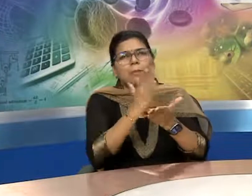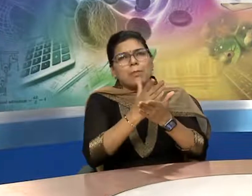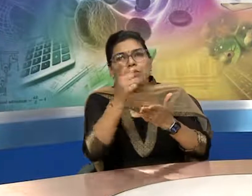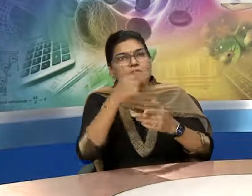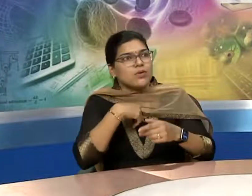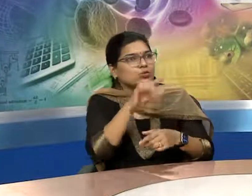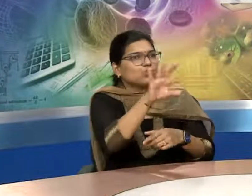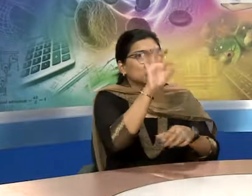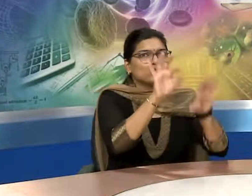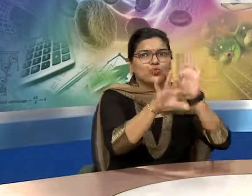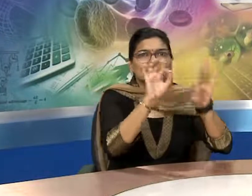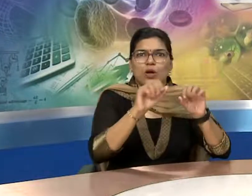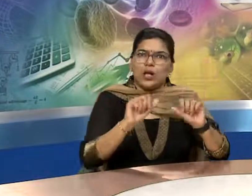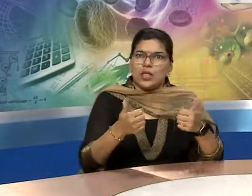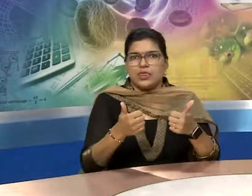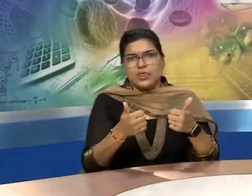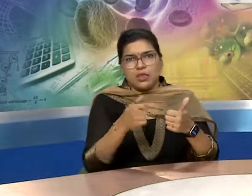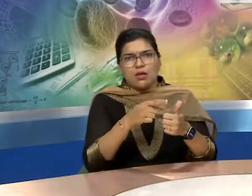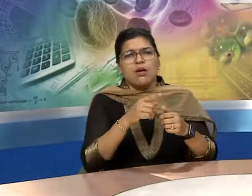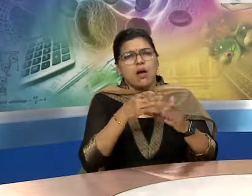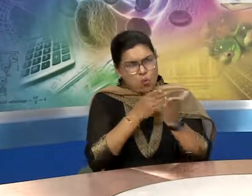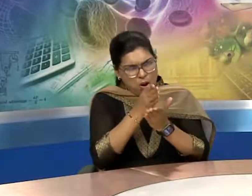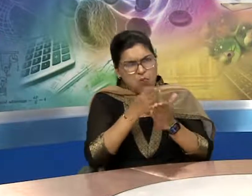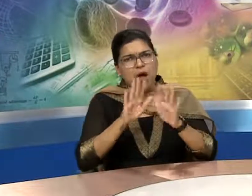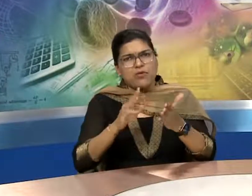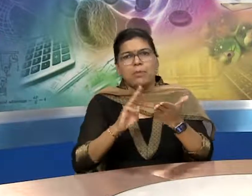because it is an important function of a library.